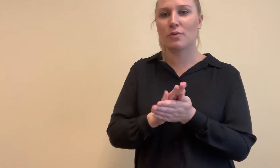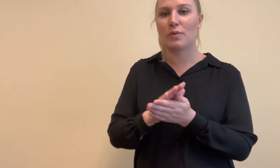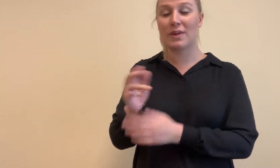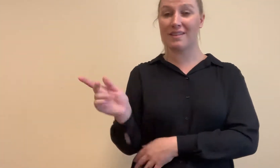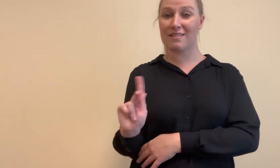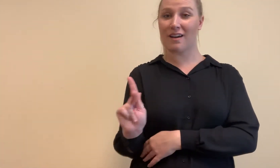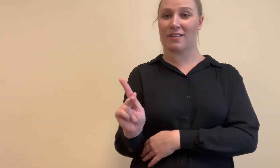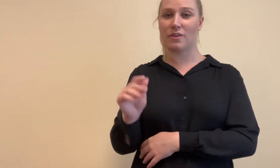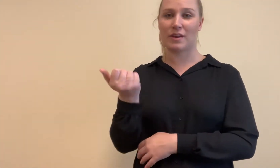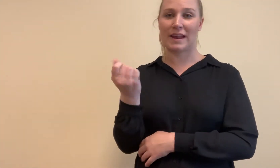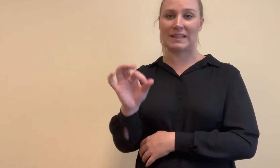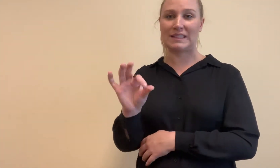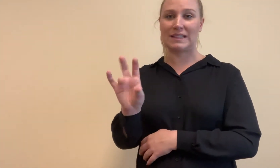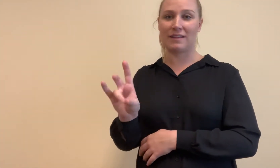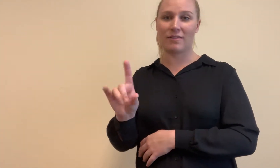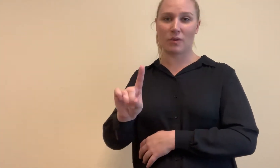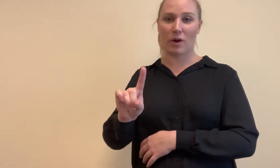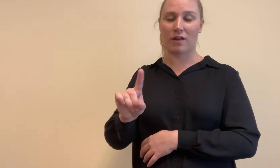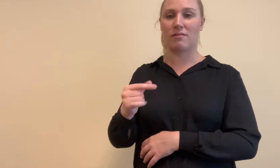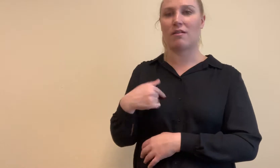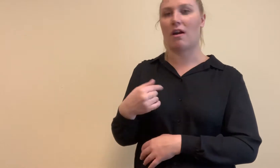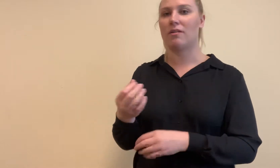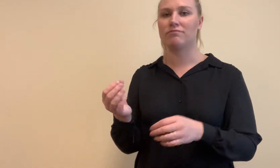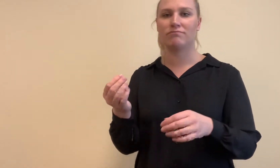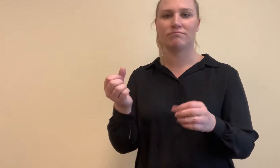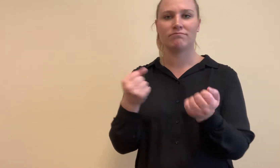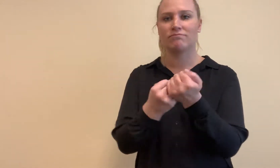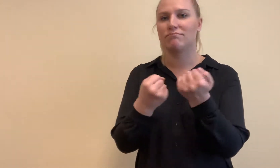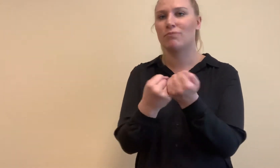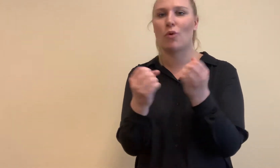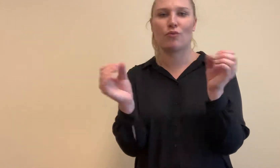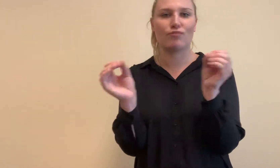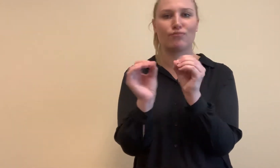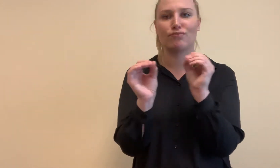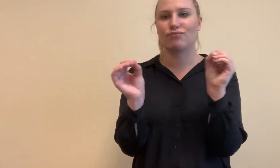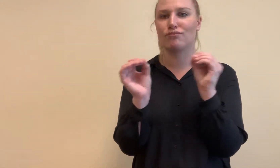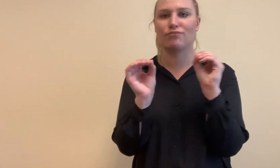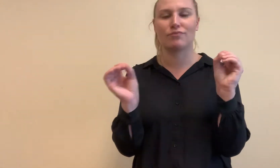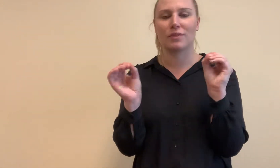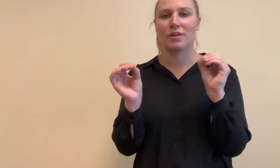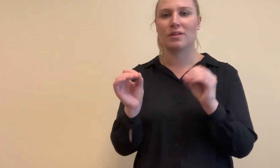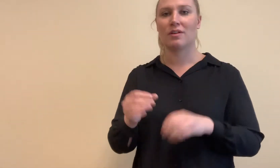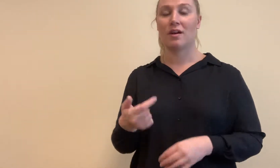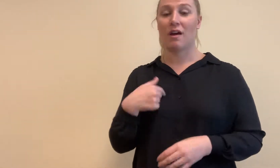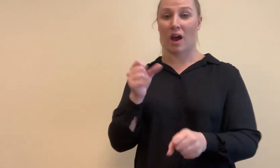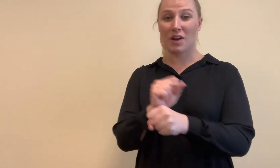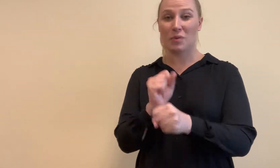I will say literally, thrown to the wolves. I was put in a trailer even back then,